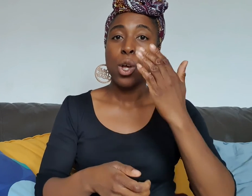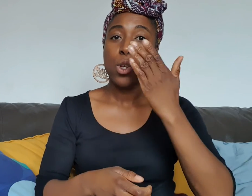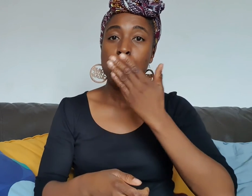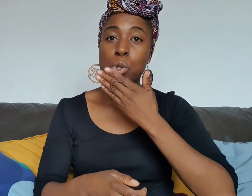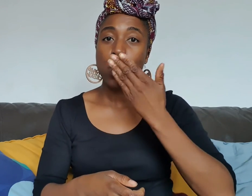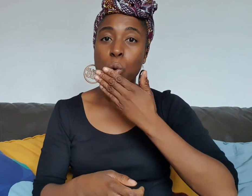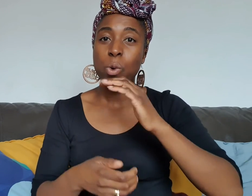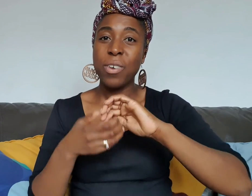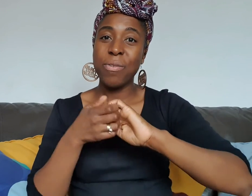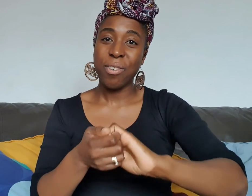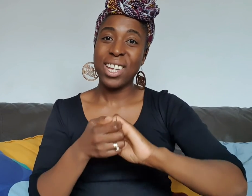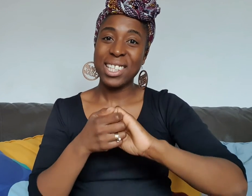School friend.